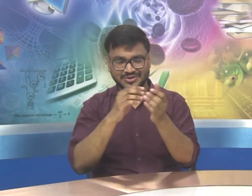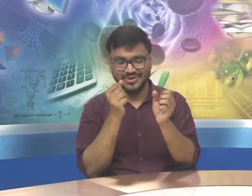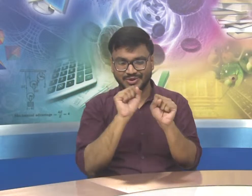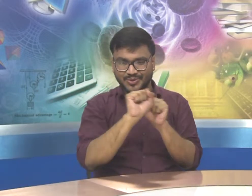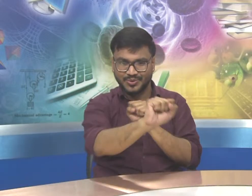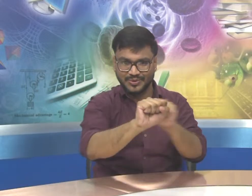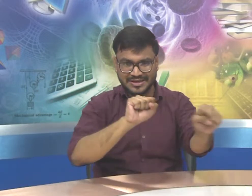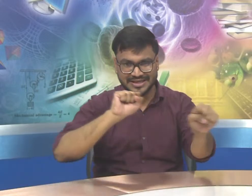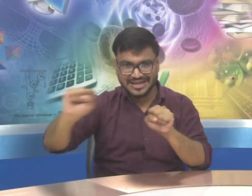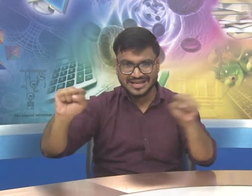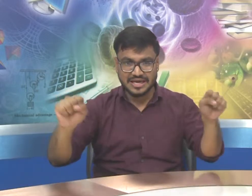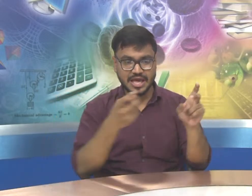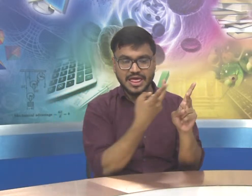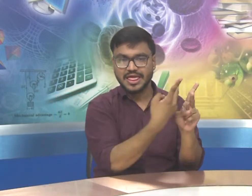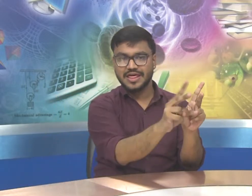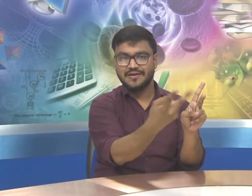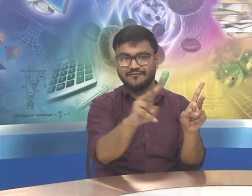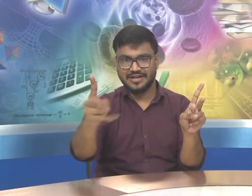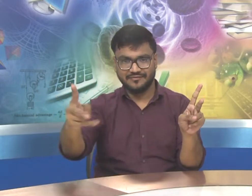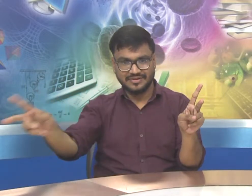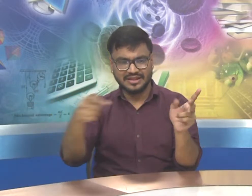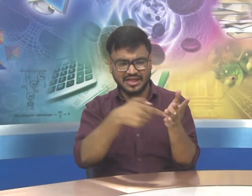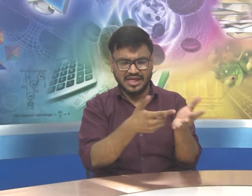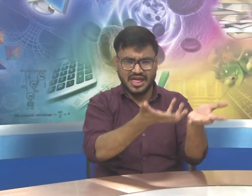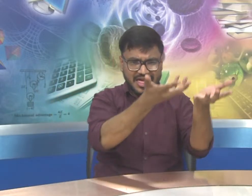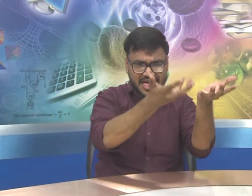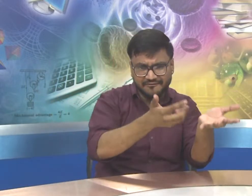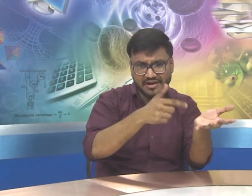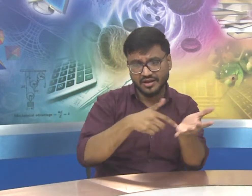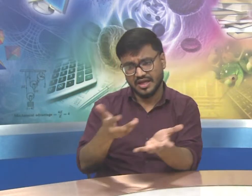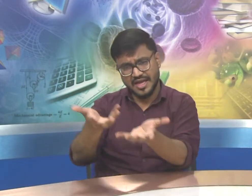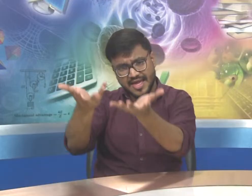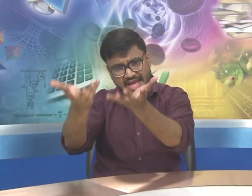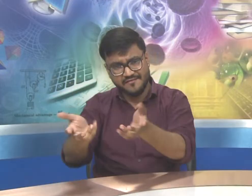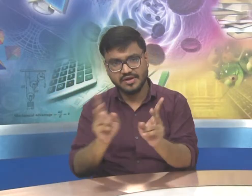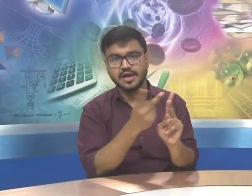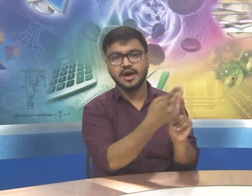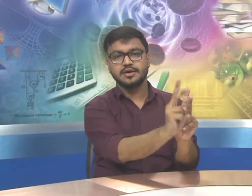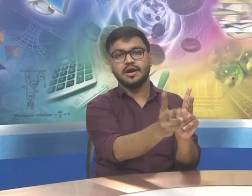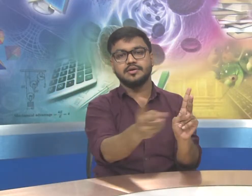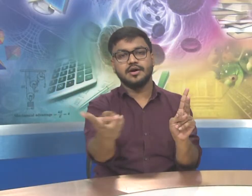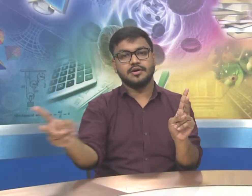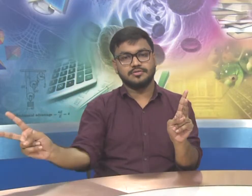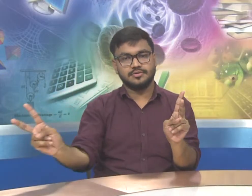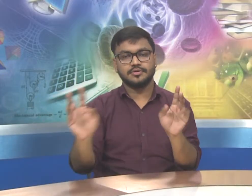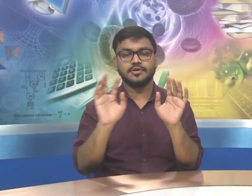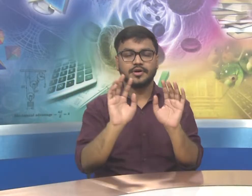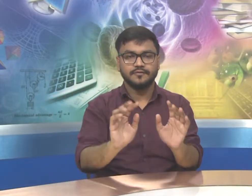Atoms of different elements are different in mass and properties also.